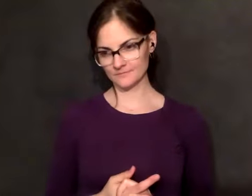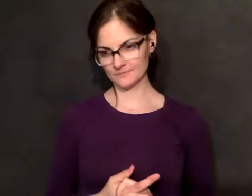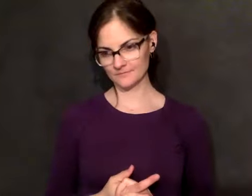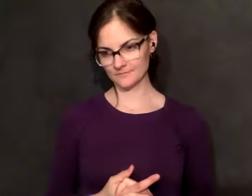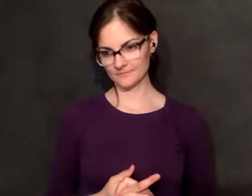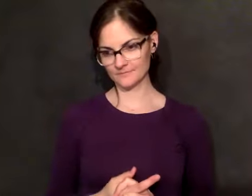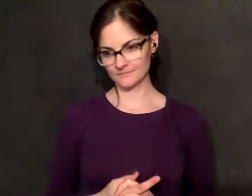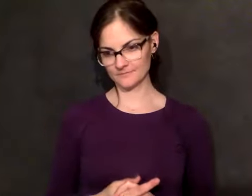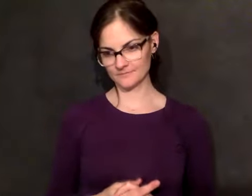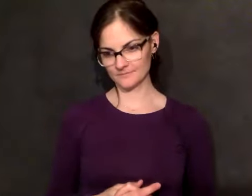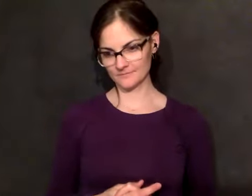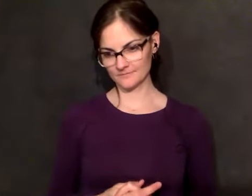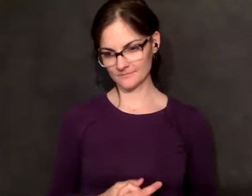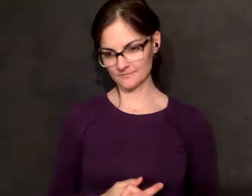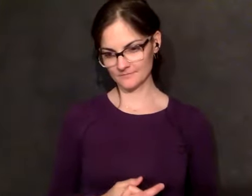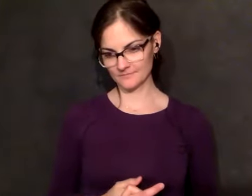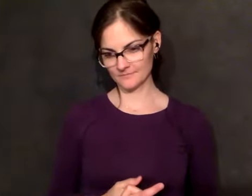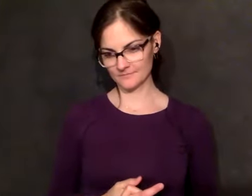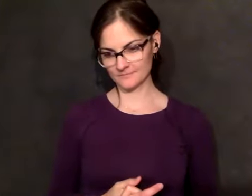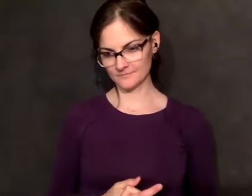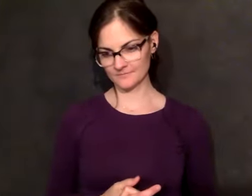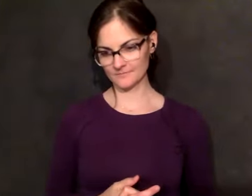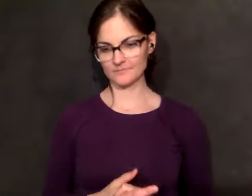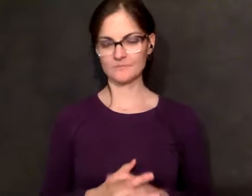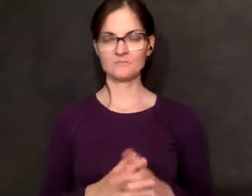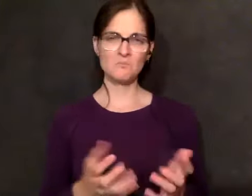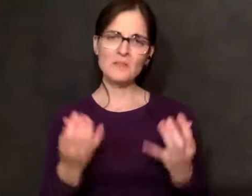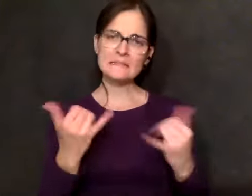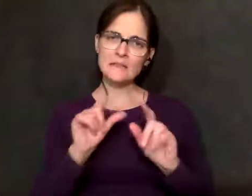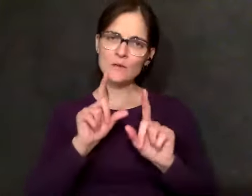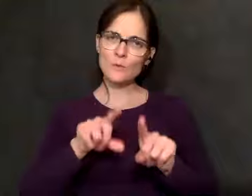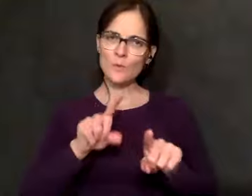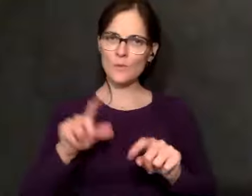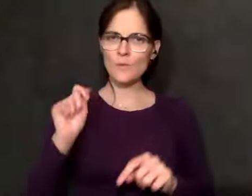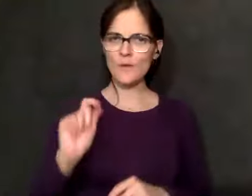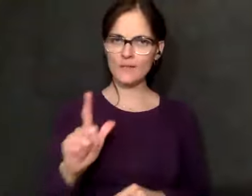after that, accelerated my recovery. I was in service. I got on